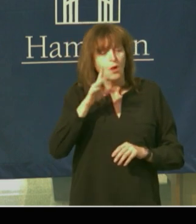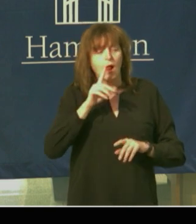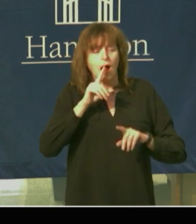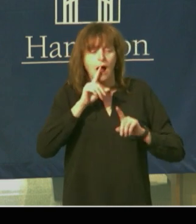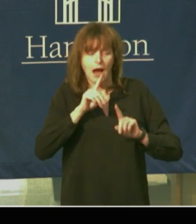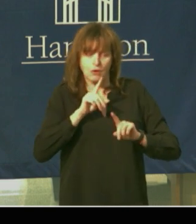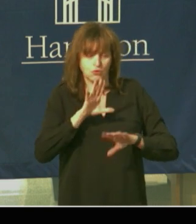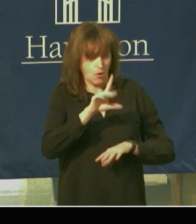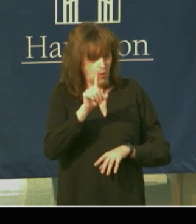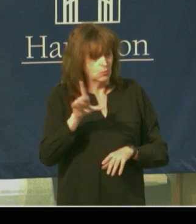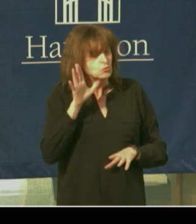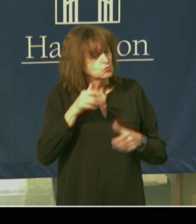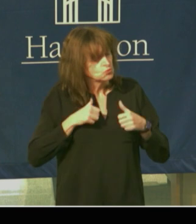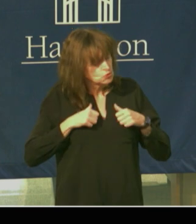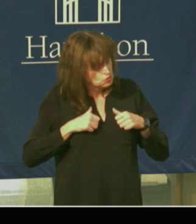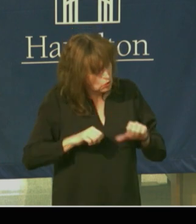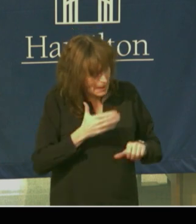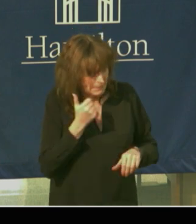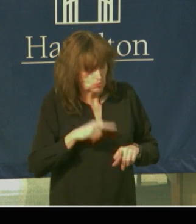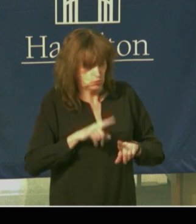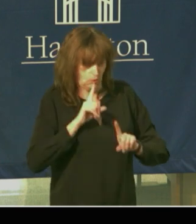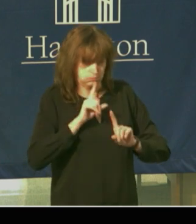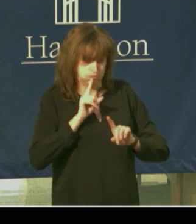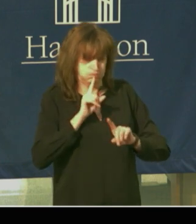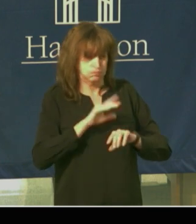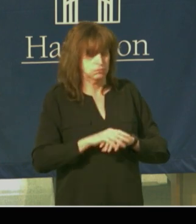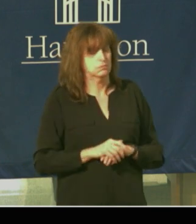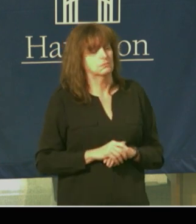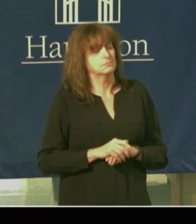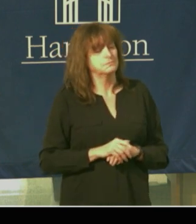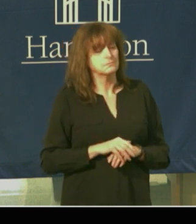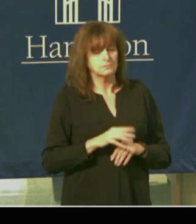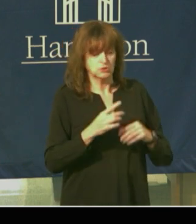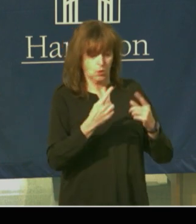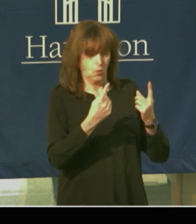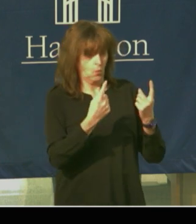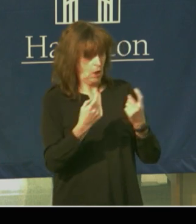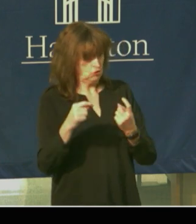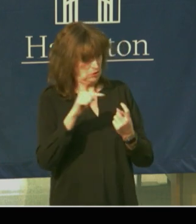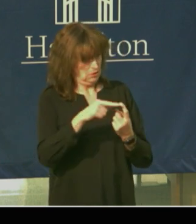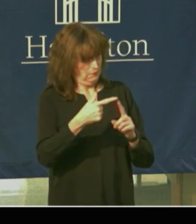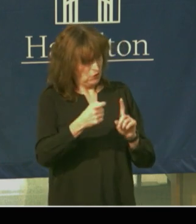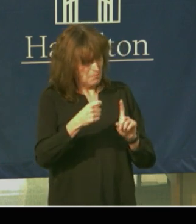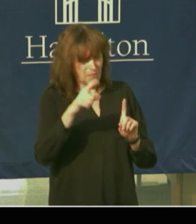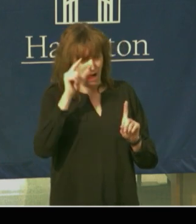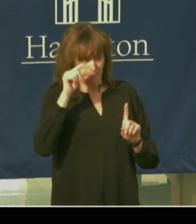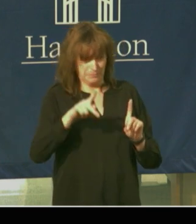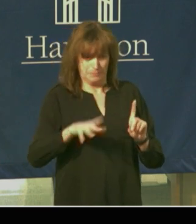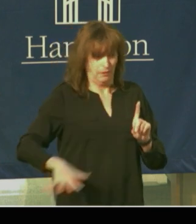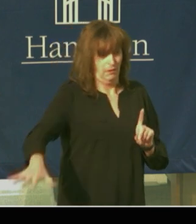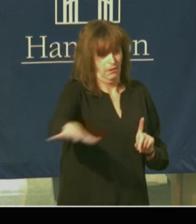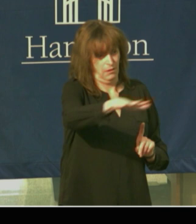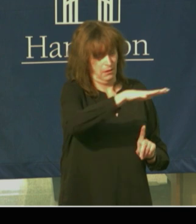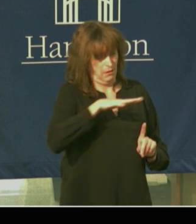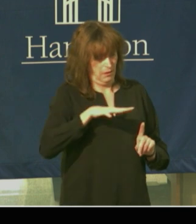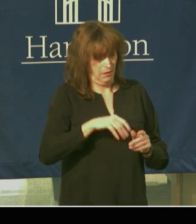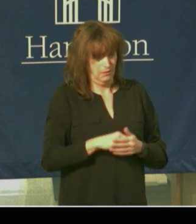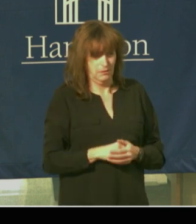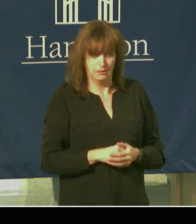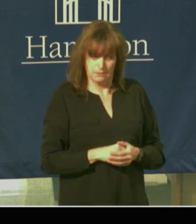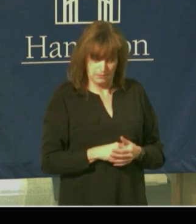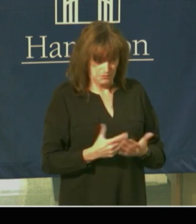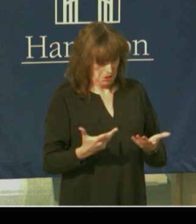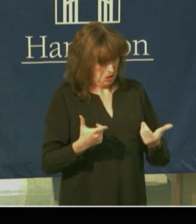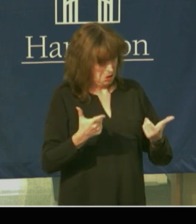And of course, all questions have come in from residents, and we are still accepting questions. And there are two ways that you can